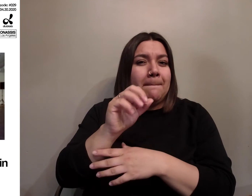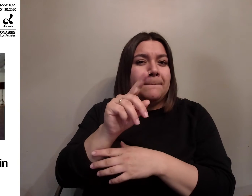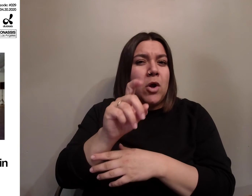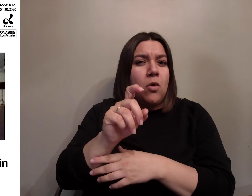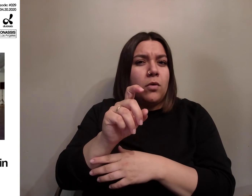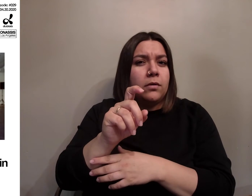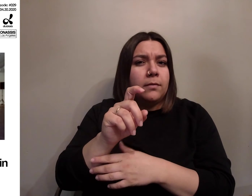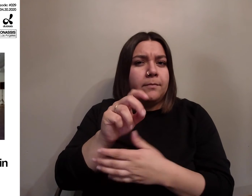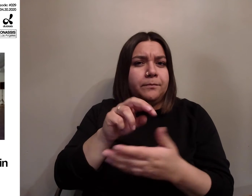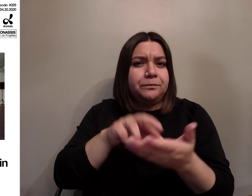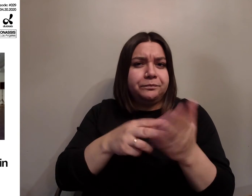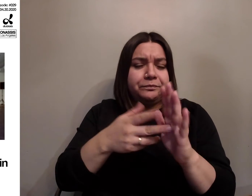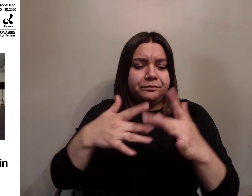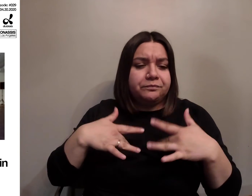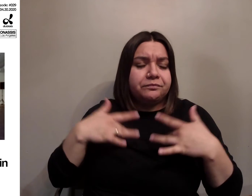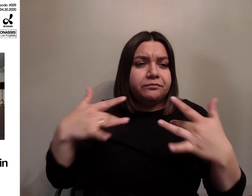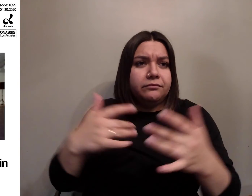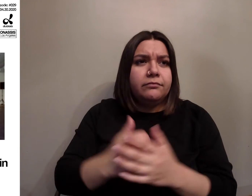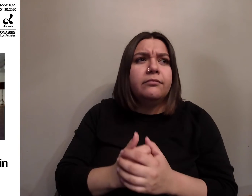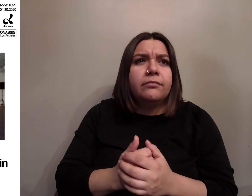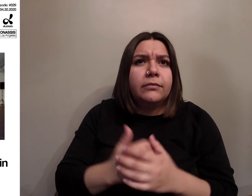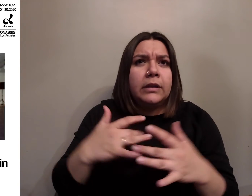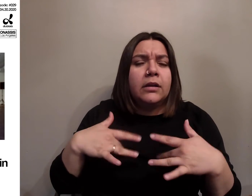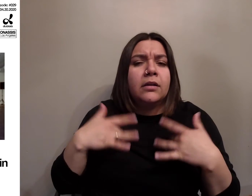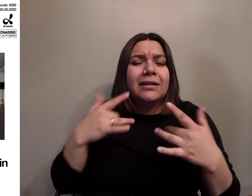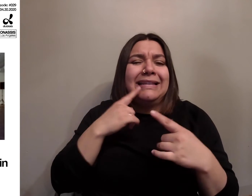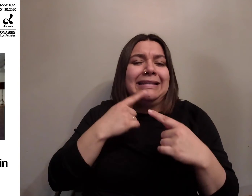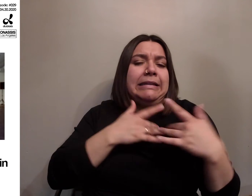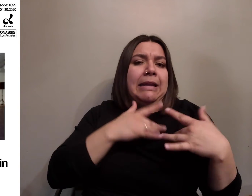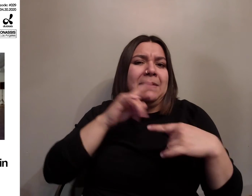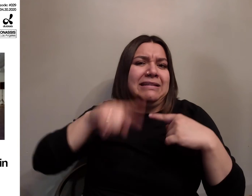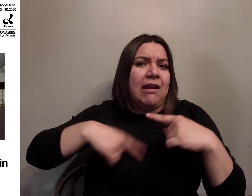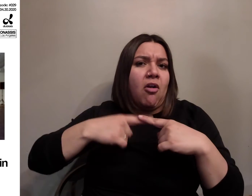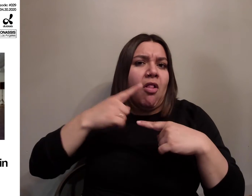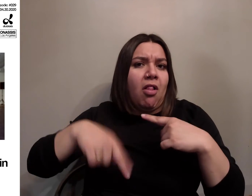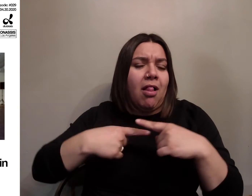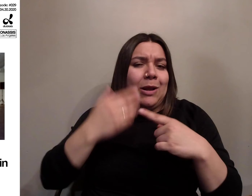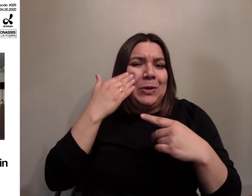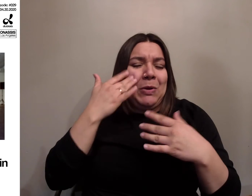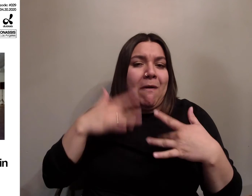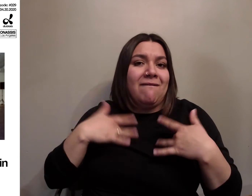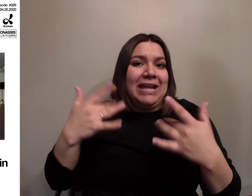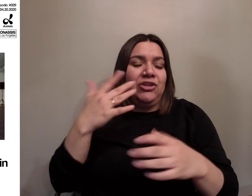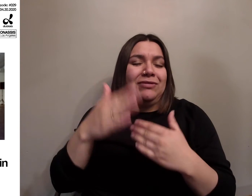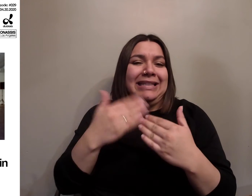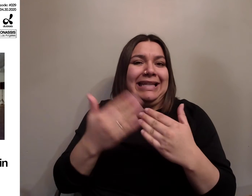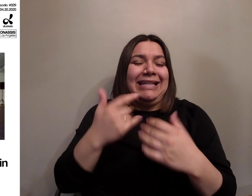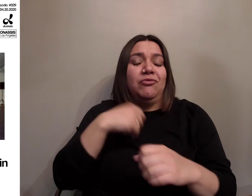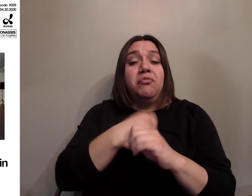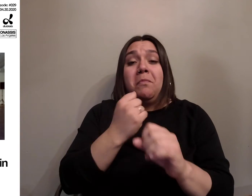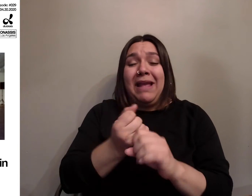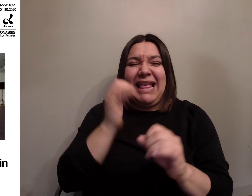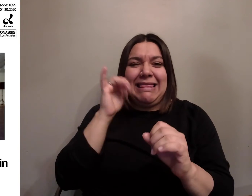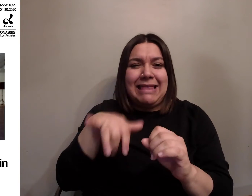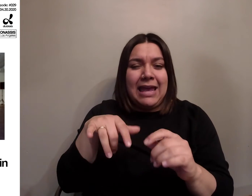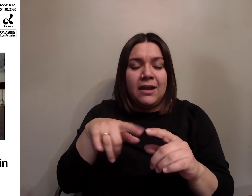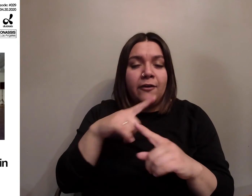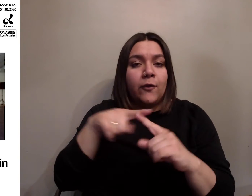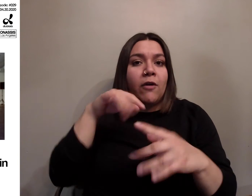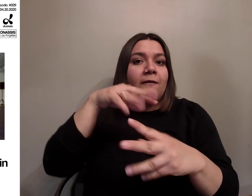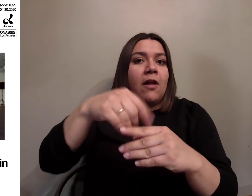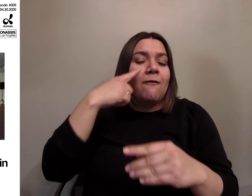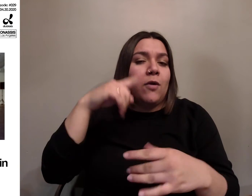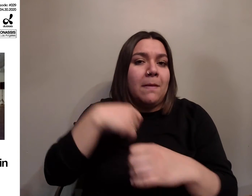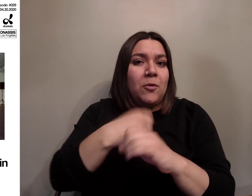know that well. I'm sure. I know that well. If it's Tuesday, it must be Belgium. I mean, literally a certain way of going